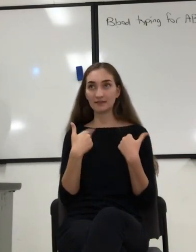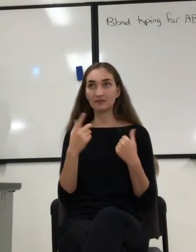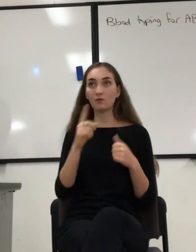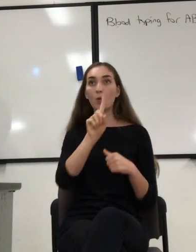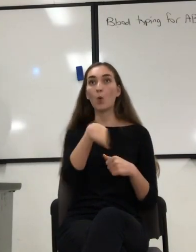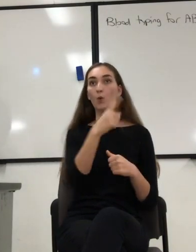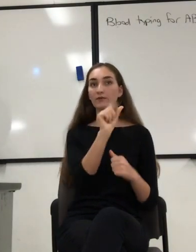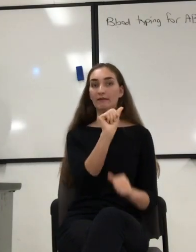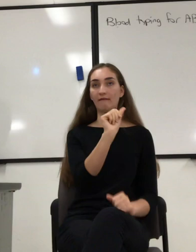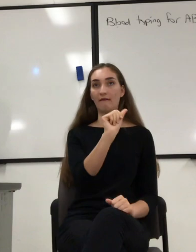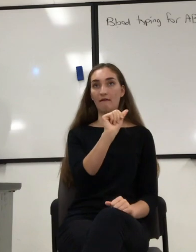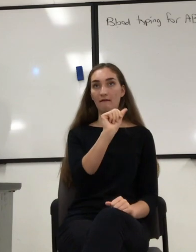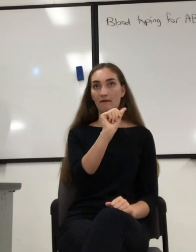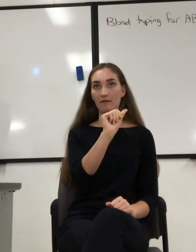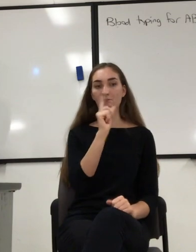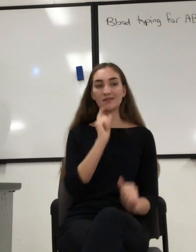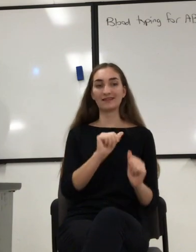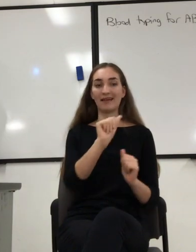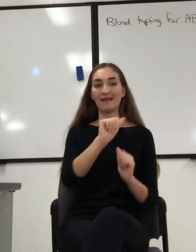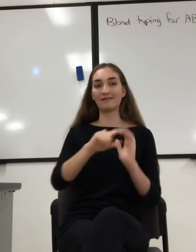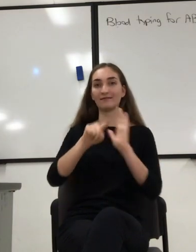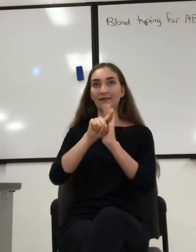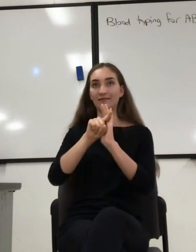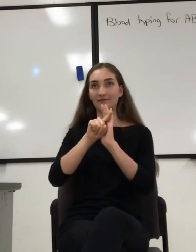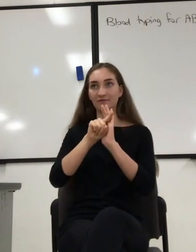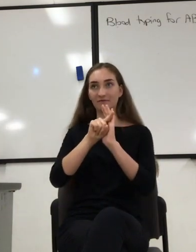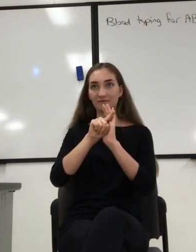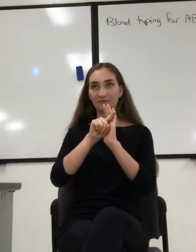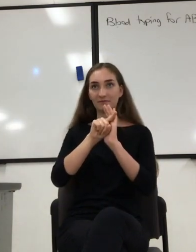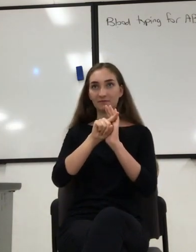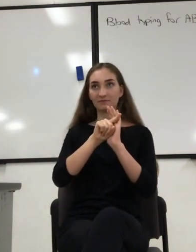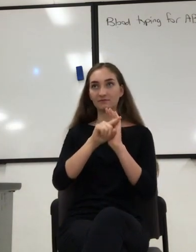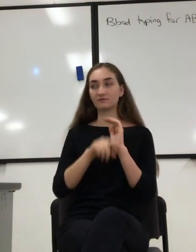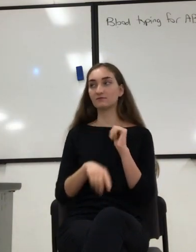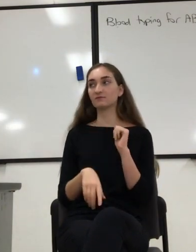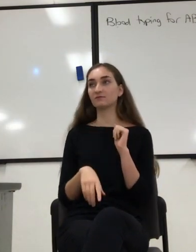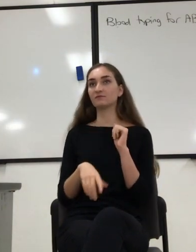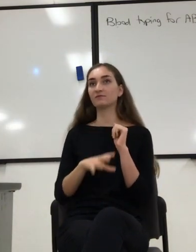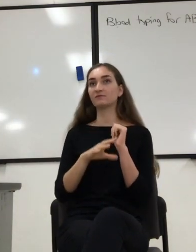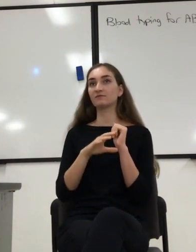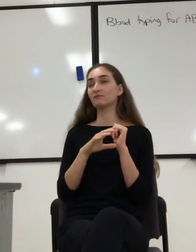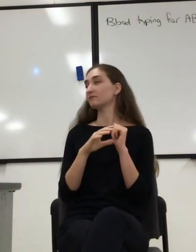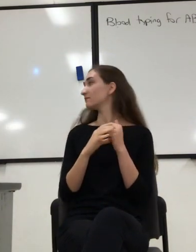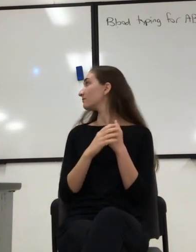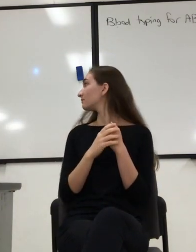Just the A? Yeah. How about little triangles for that?